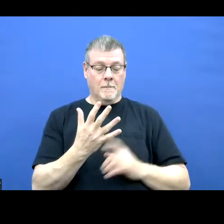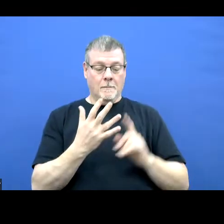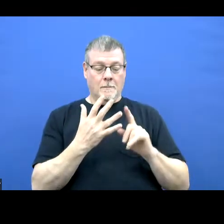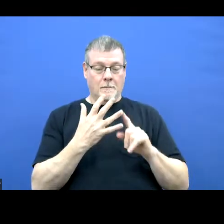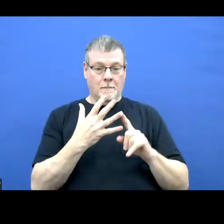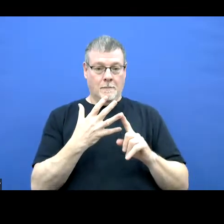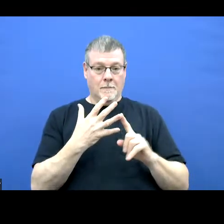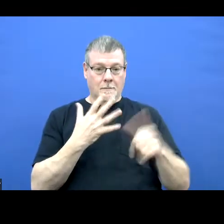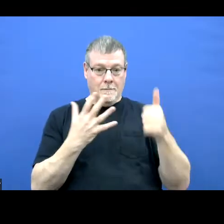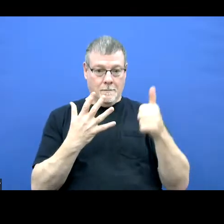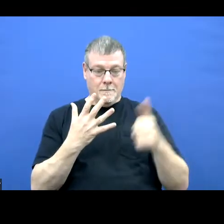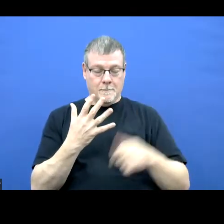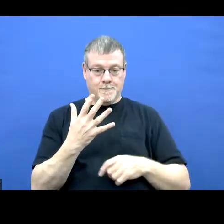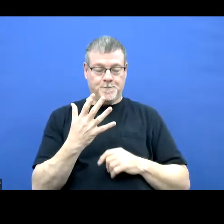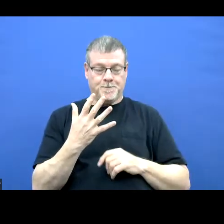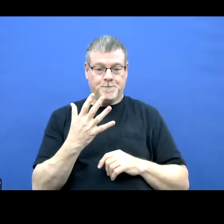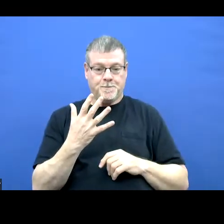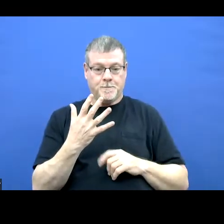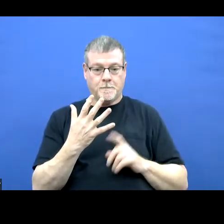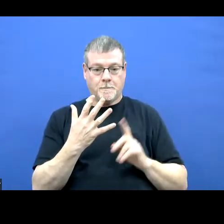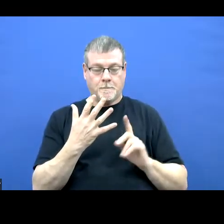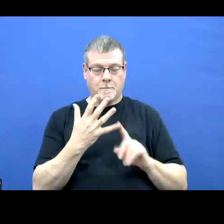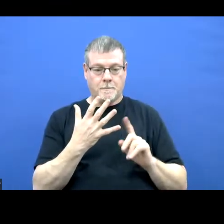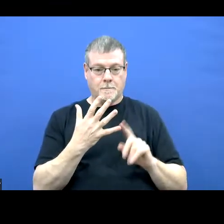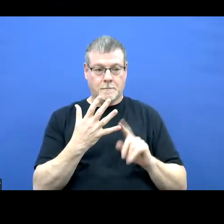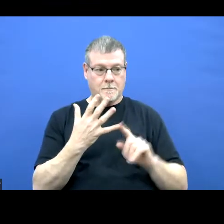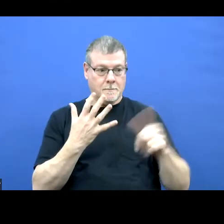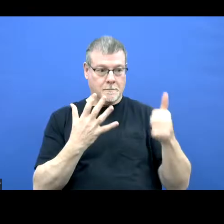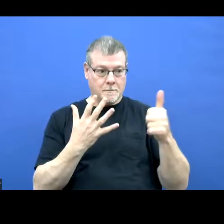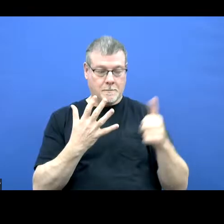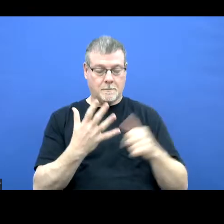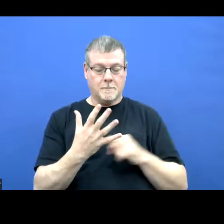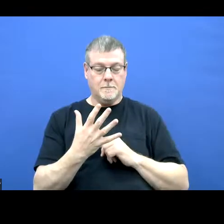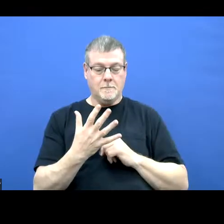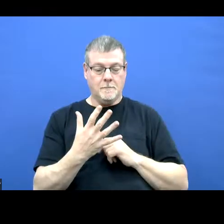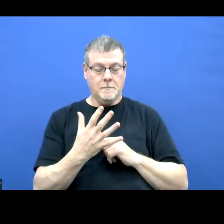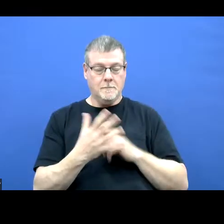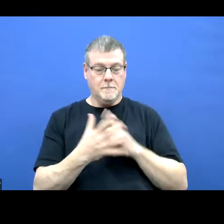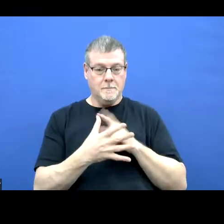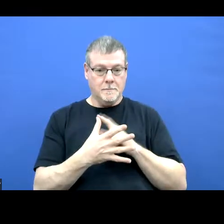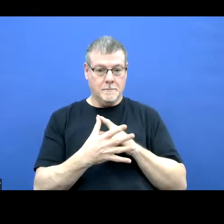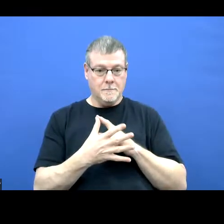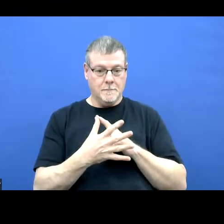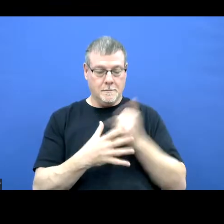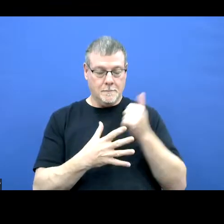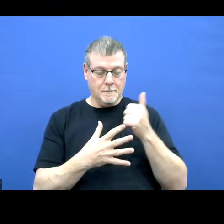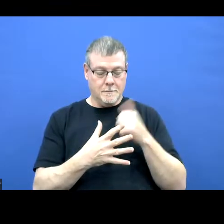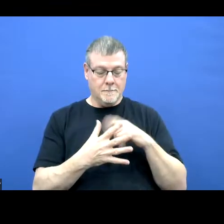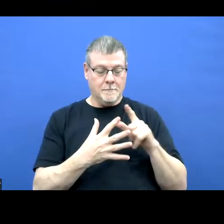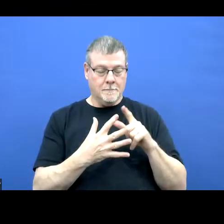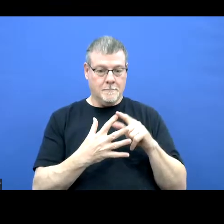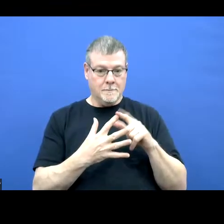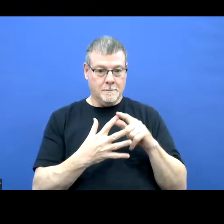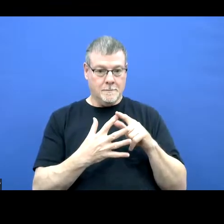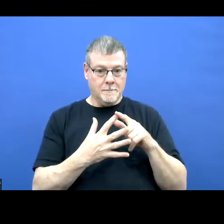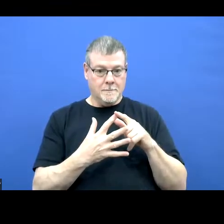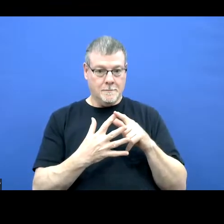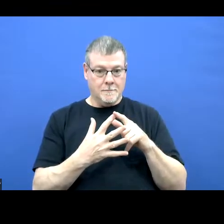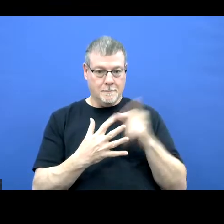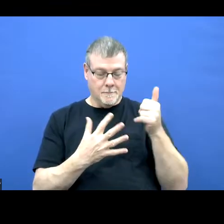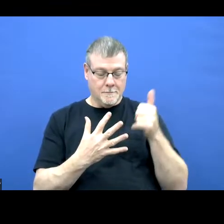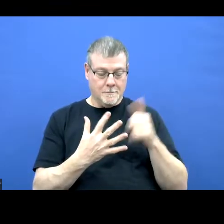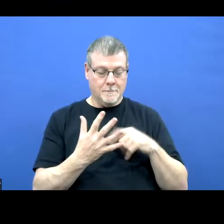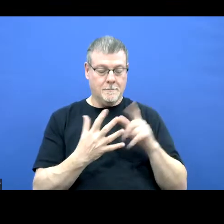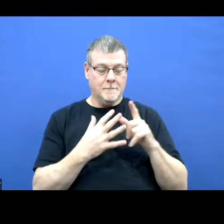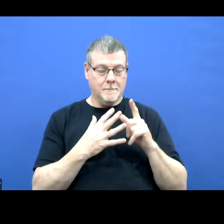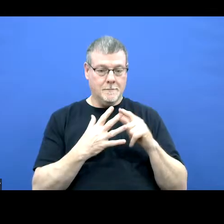Councilmember Barley. Aye. Councilmember Stafford. Aye. Councilmember Safranik. Aye. Councilmember Owens.